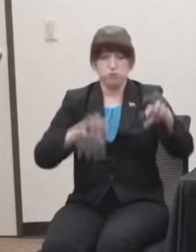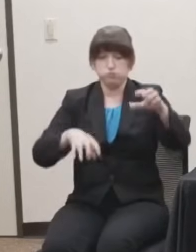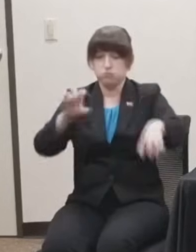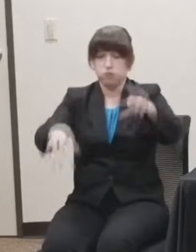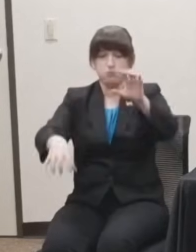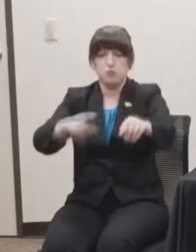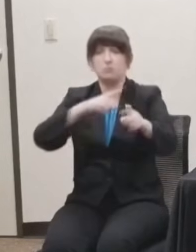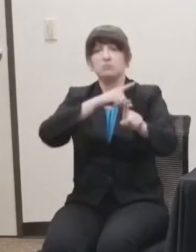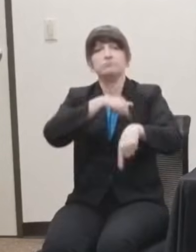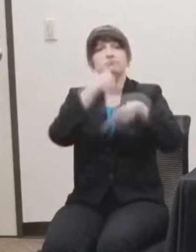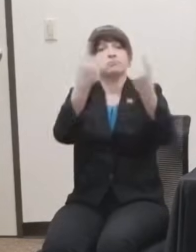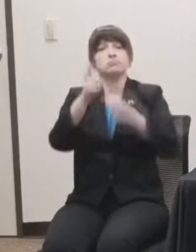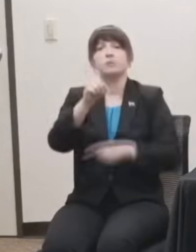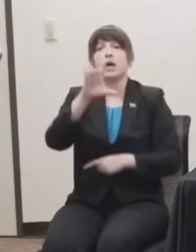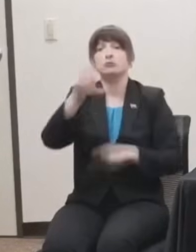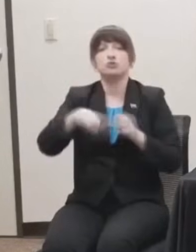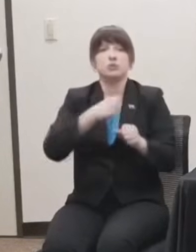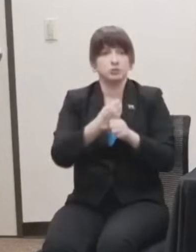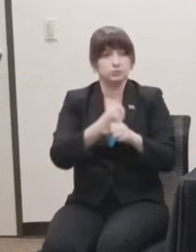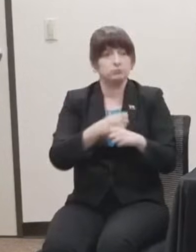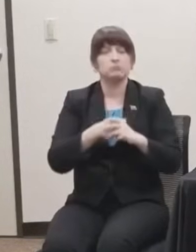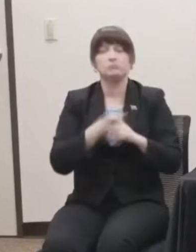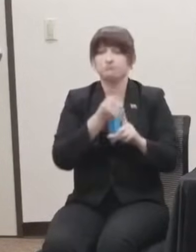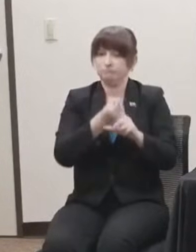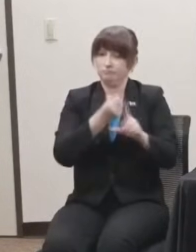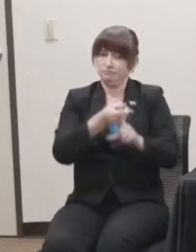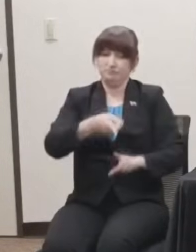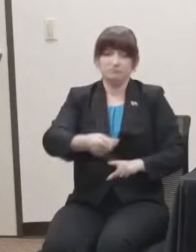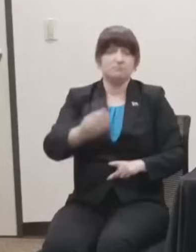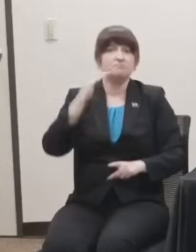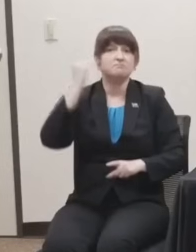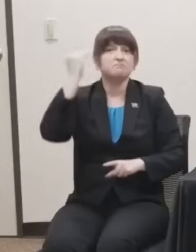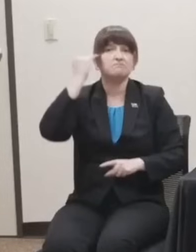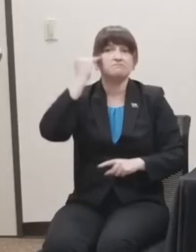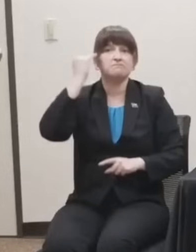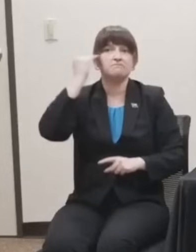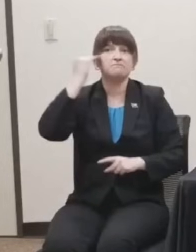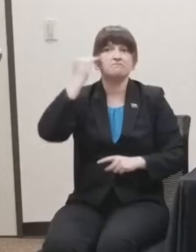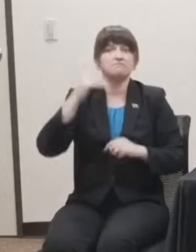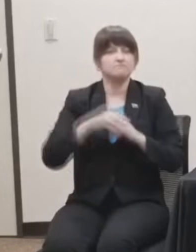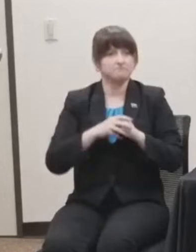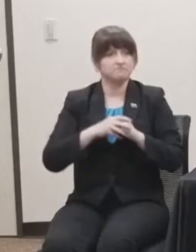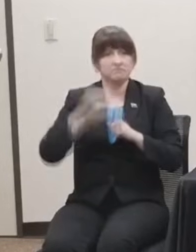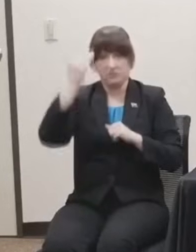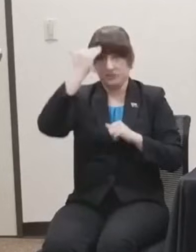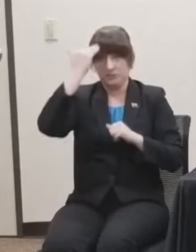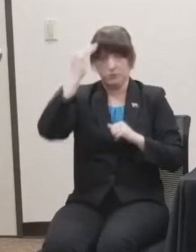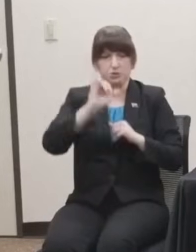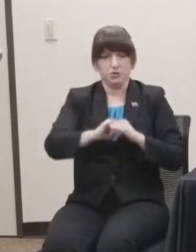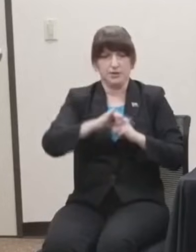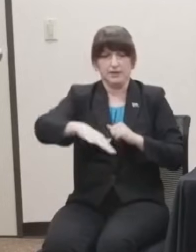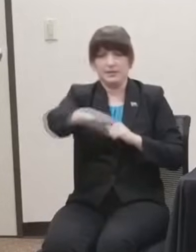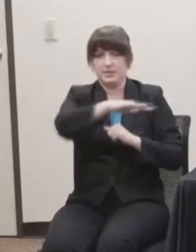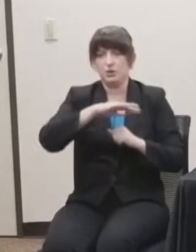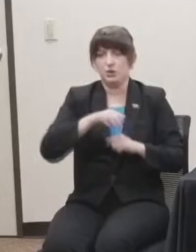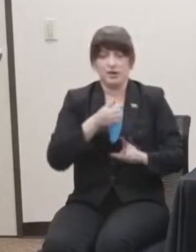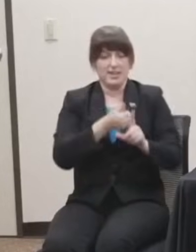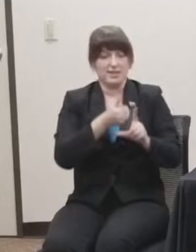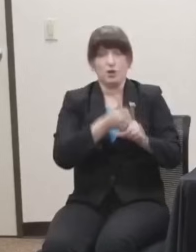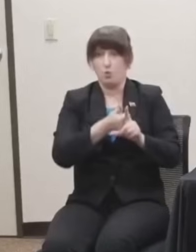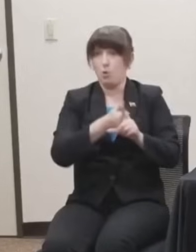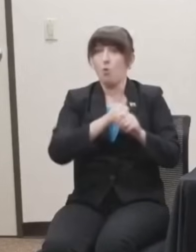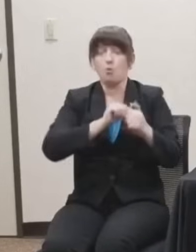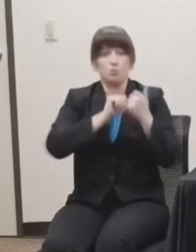are familiar with the water in the area probably better than anybody else. And they have their own ways in which to deal